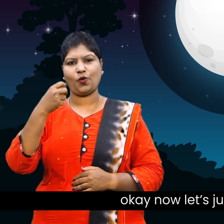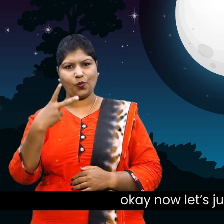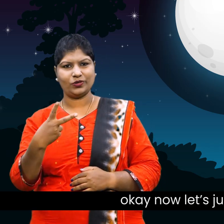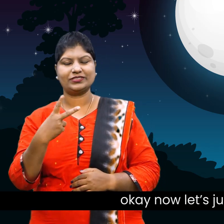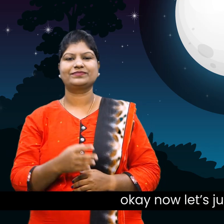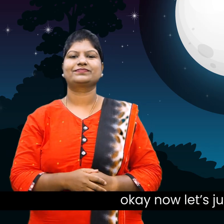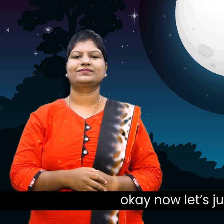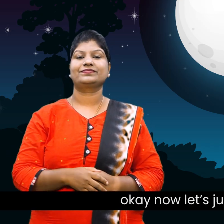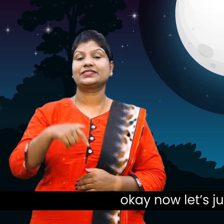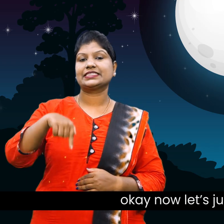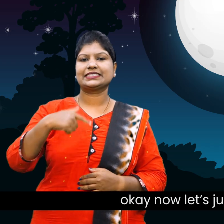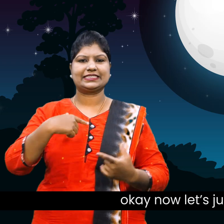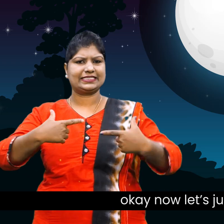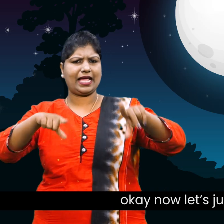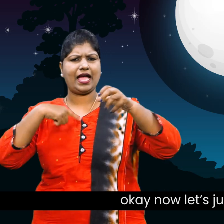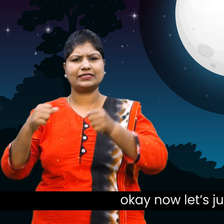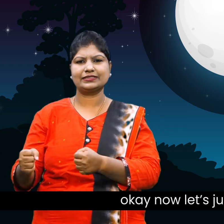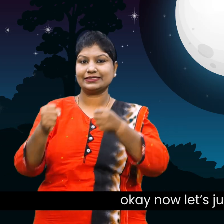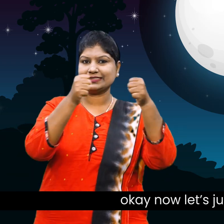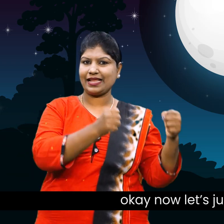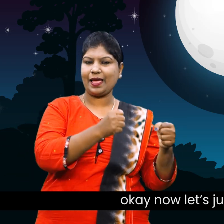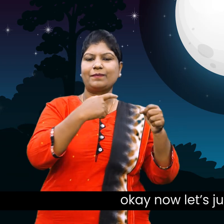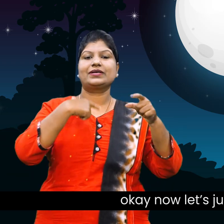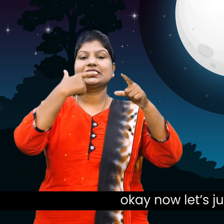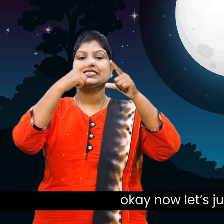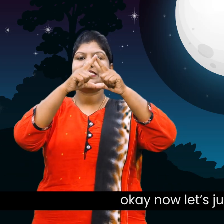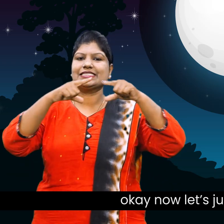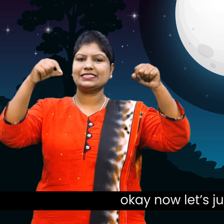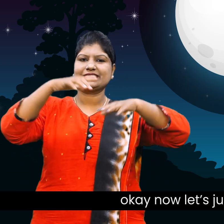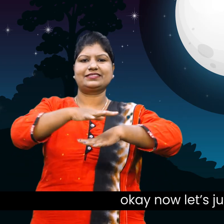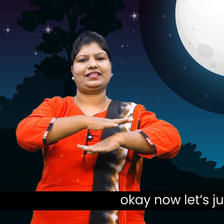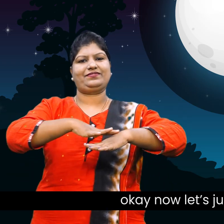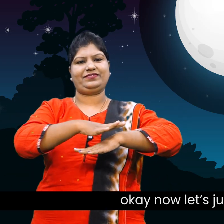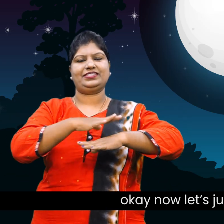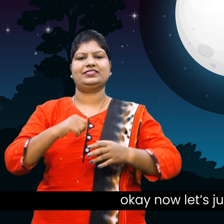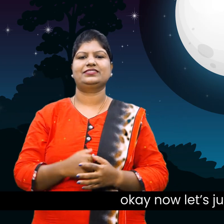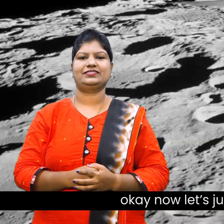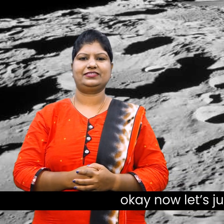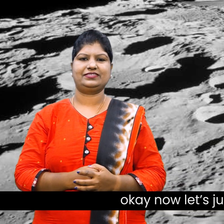Okay, now let's jump to the moon's surface.